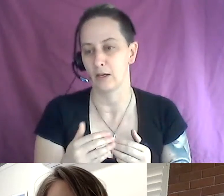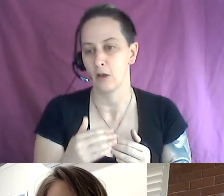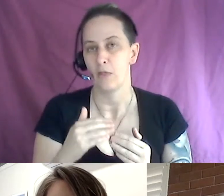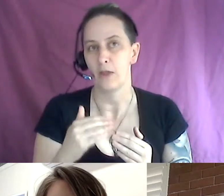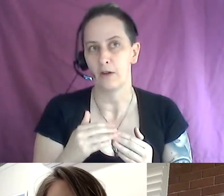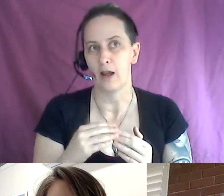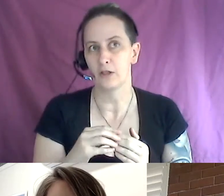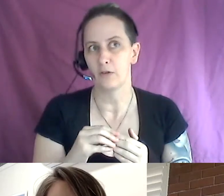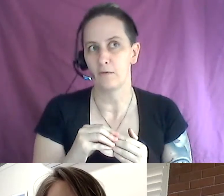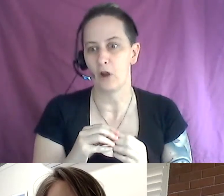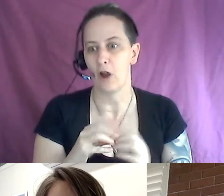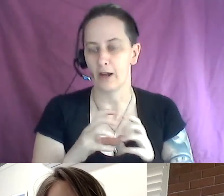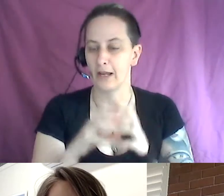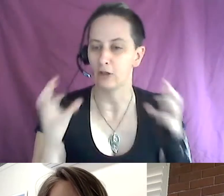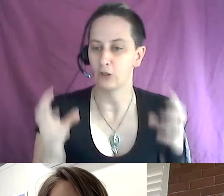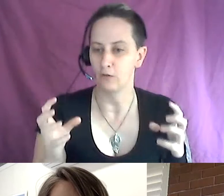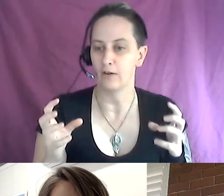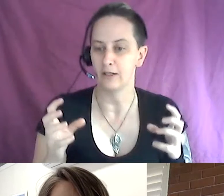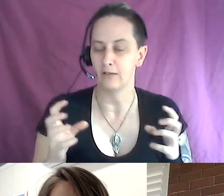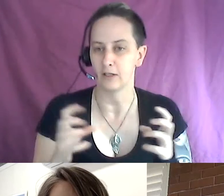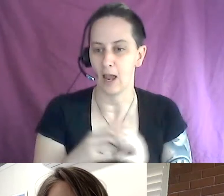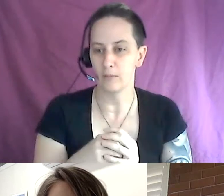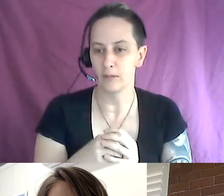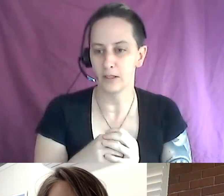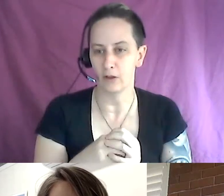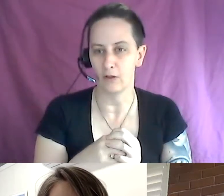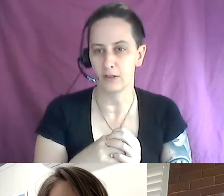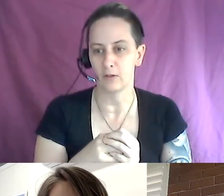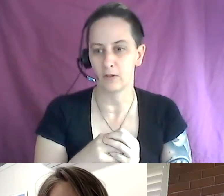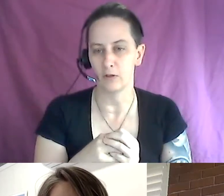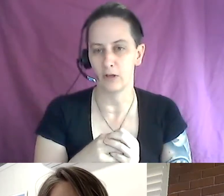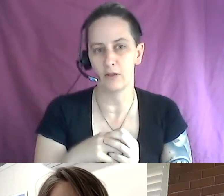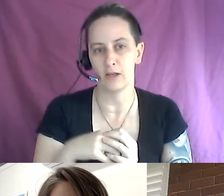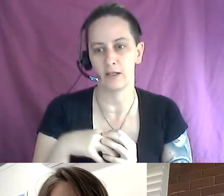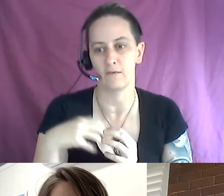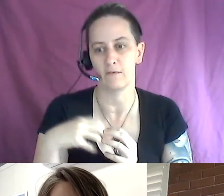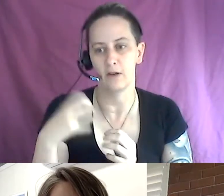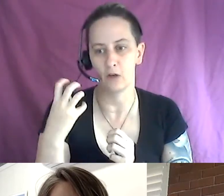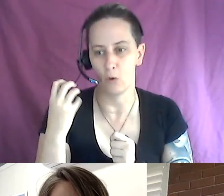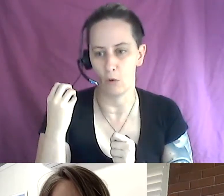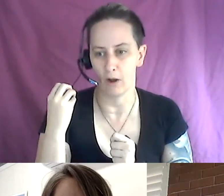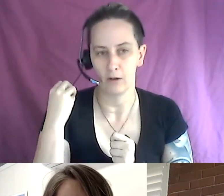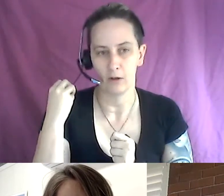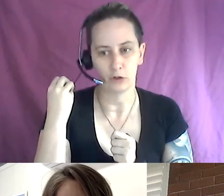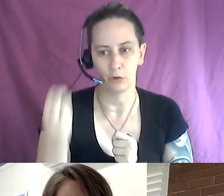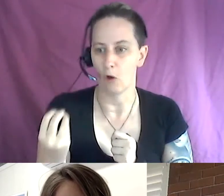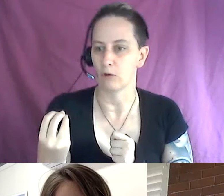in. There are kind of, again, two very different camps inside the deaf community. There's a very core true